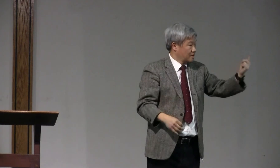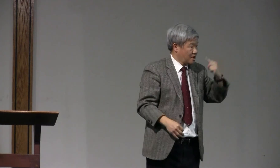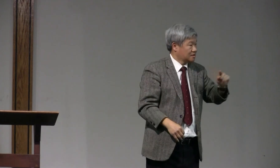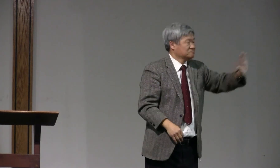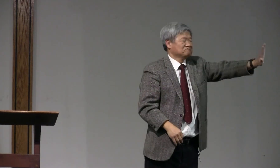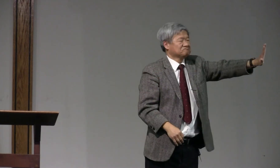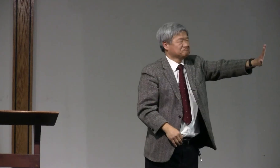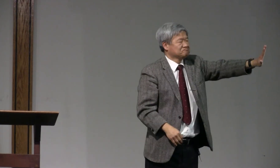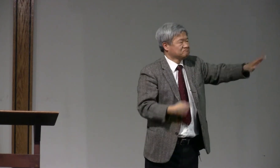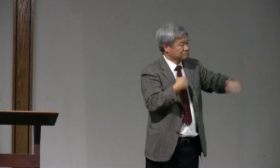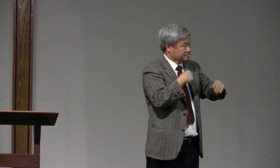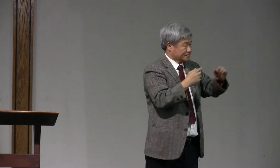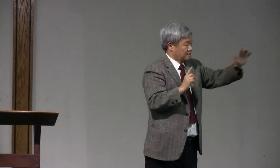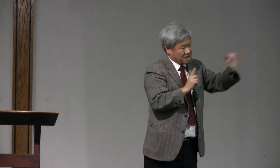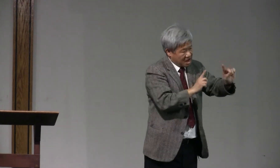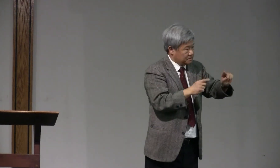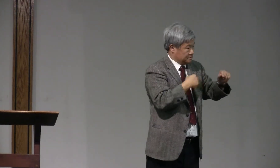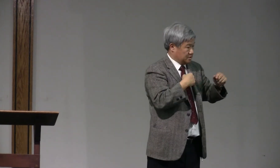and help you work out your plans.